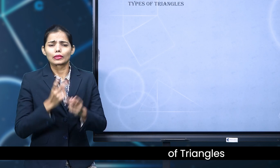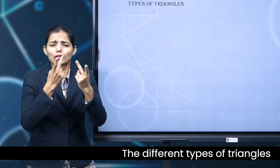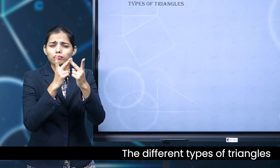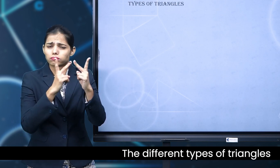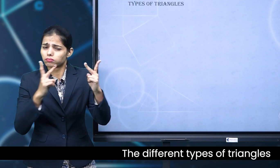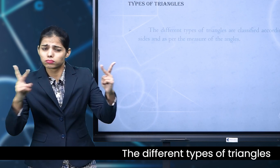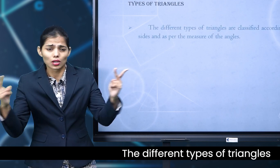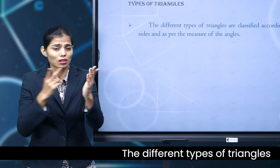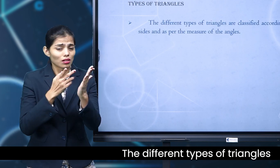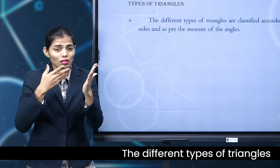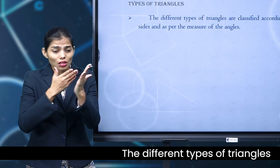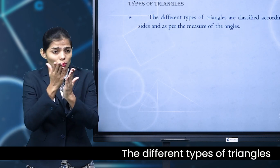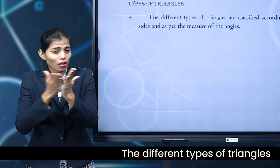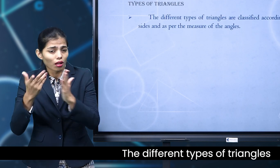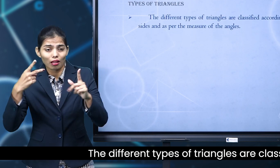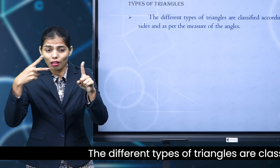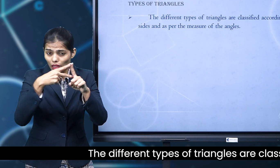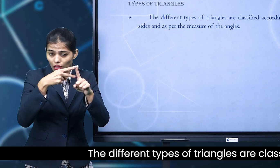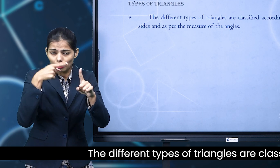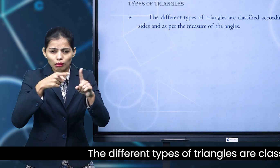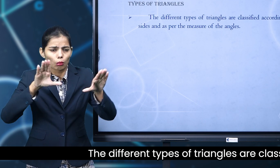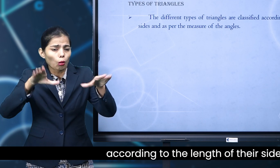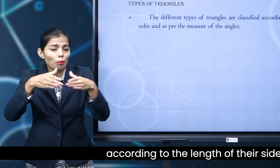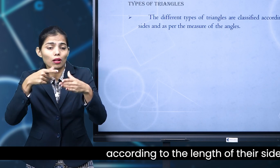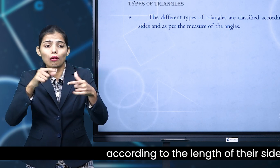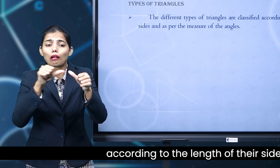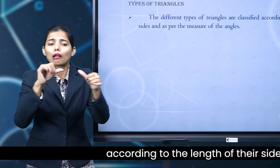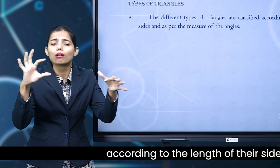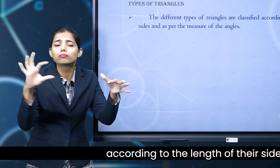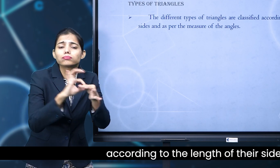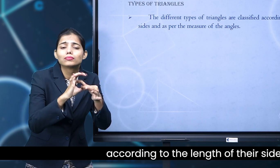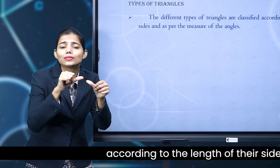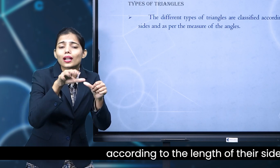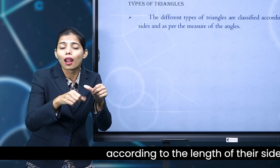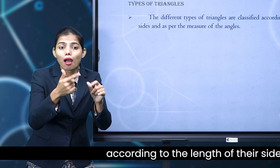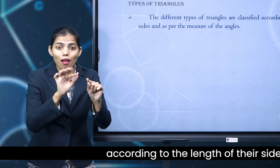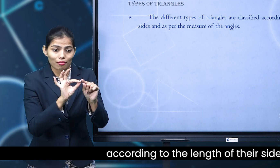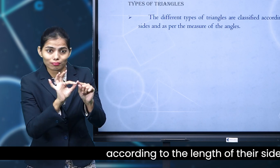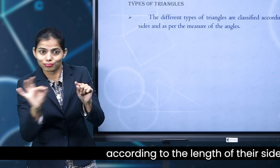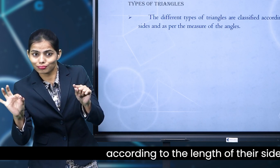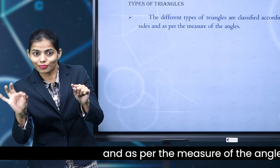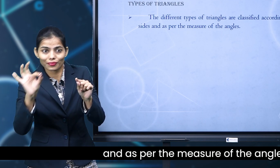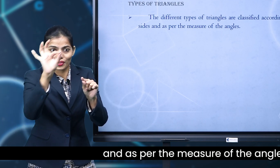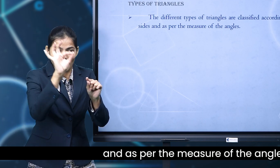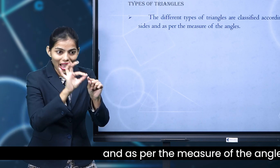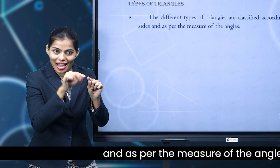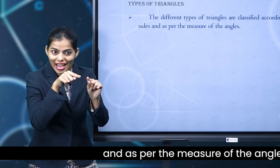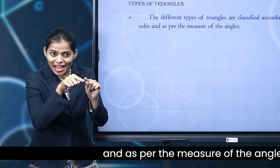The different types of triangles are classified according to the length of their sides and as per the measure of